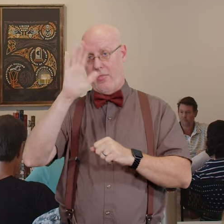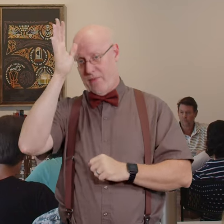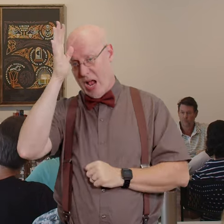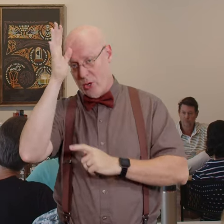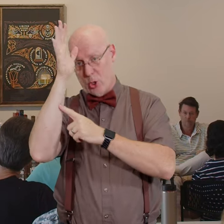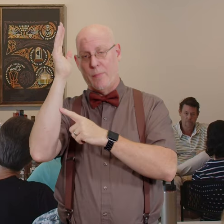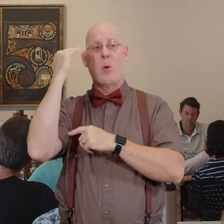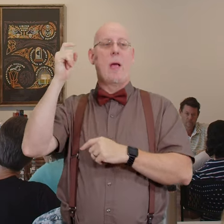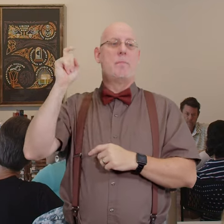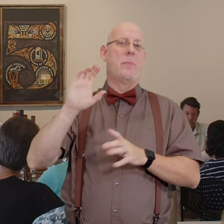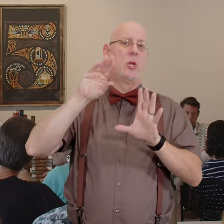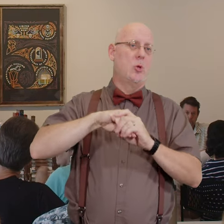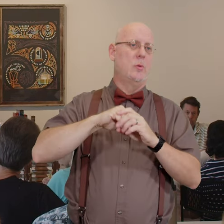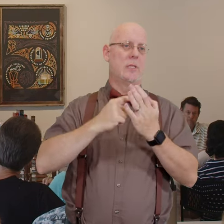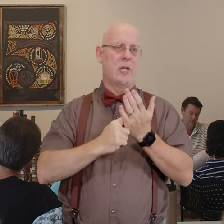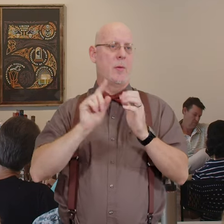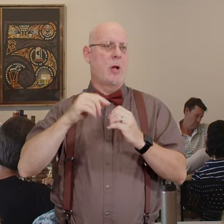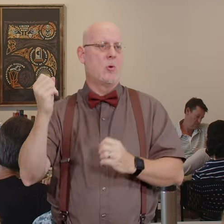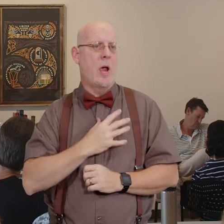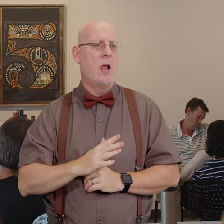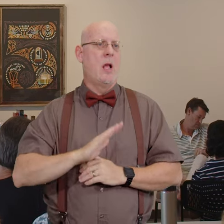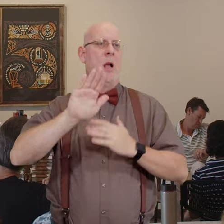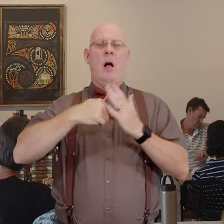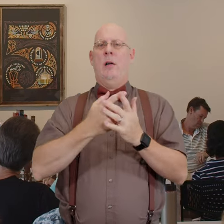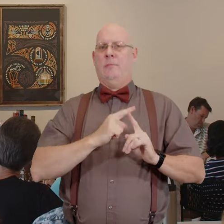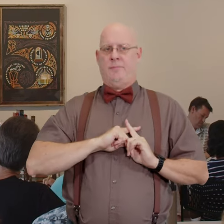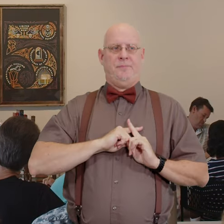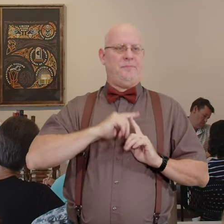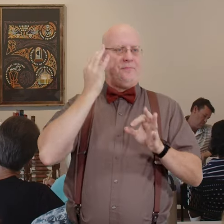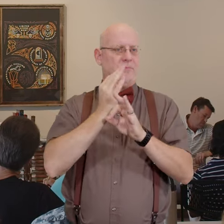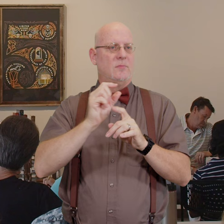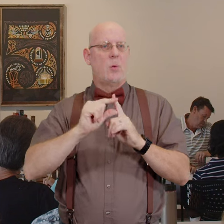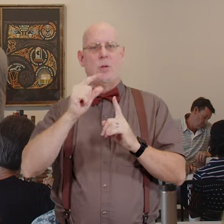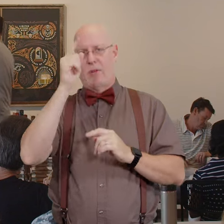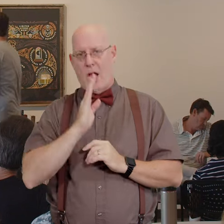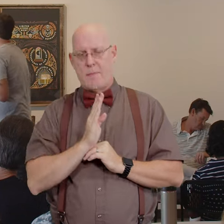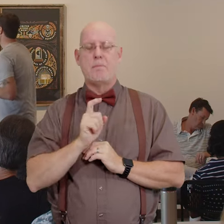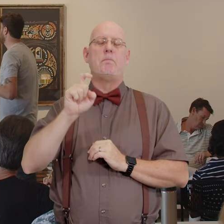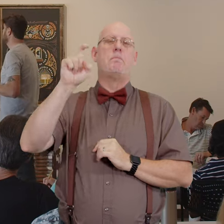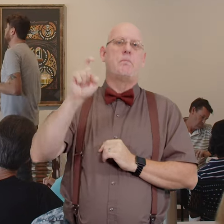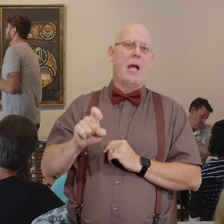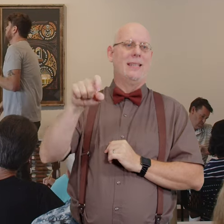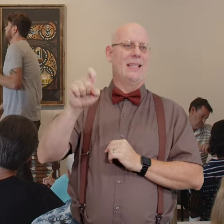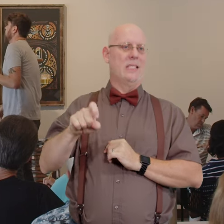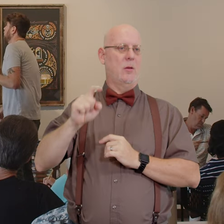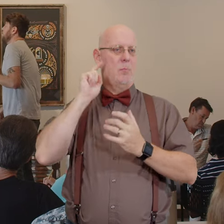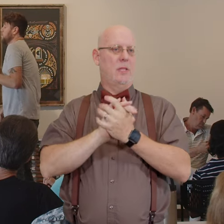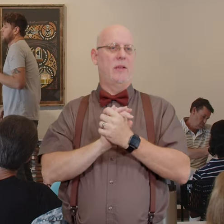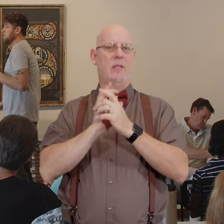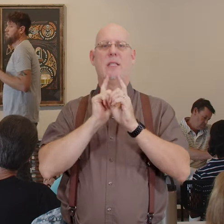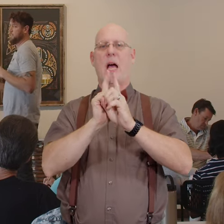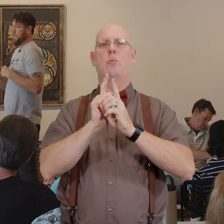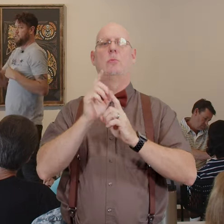Father. And here's why it must be included in the discussion on grace. All Christians faithful to the Word of God must necessarily